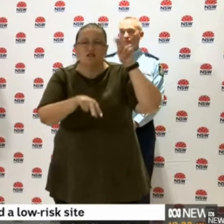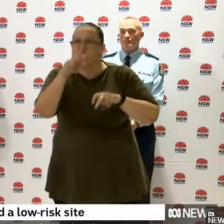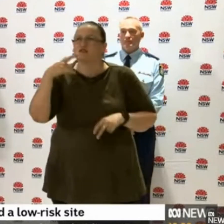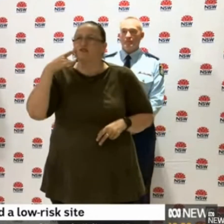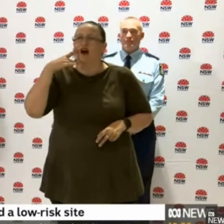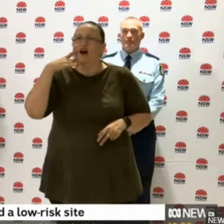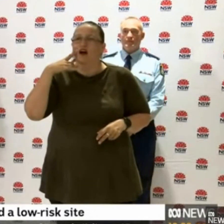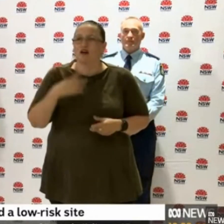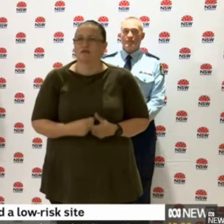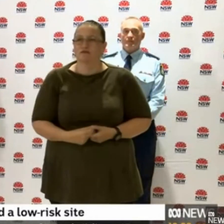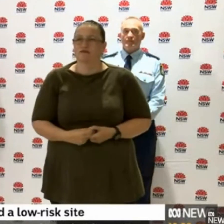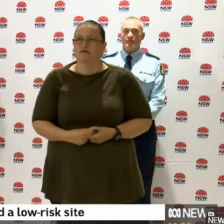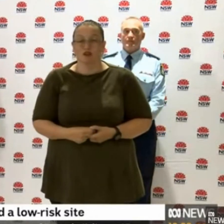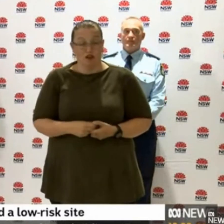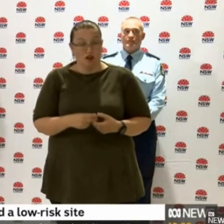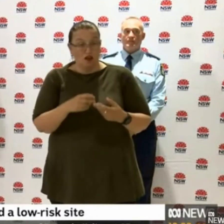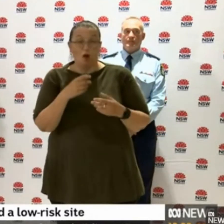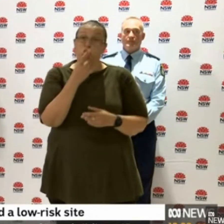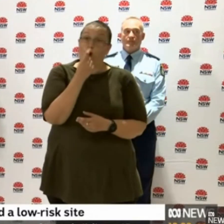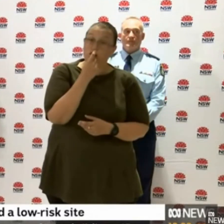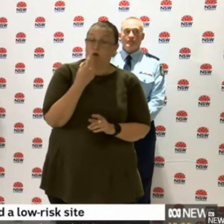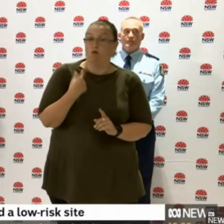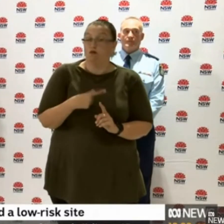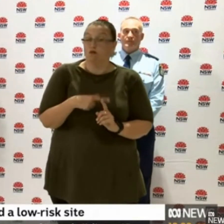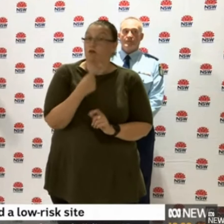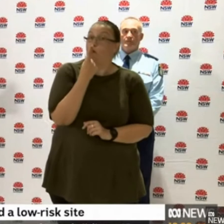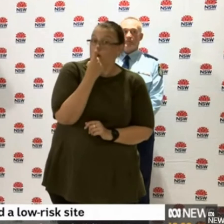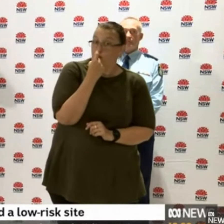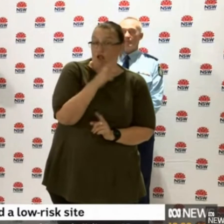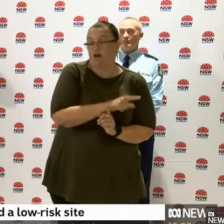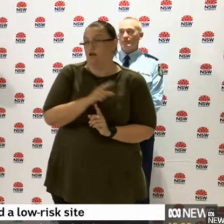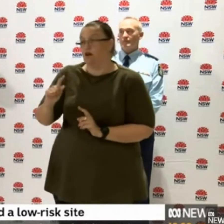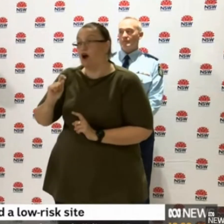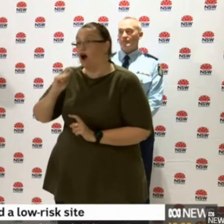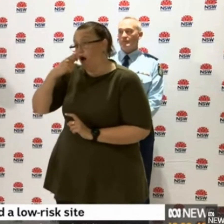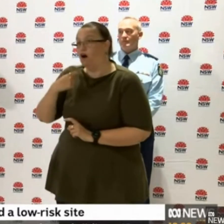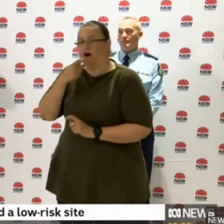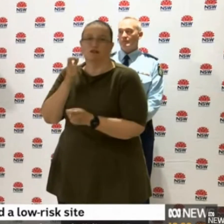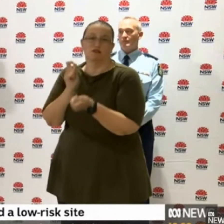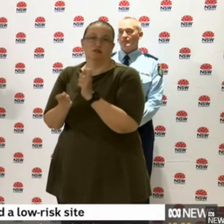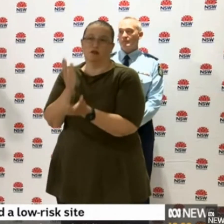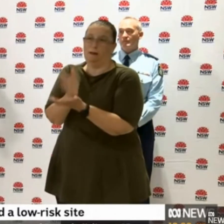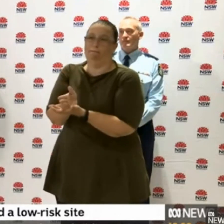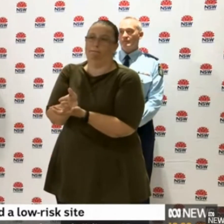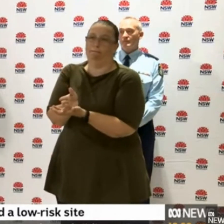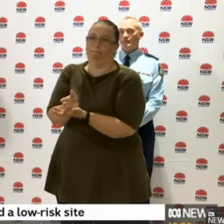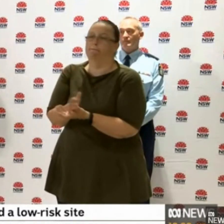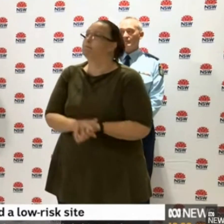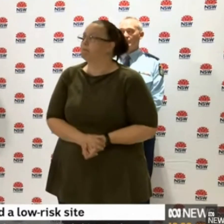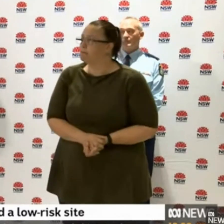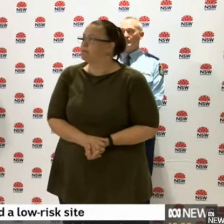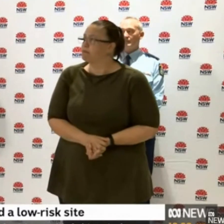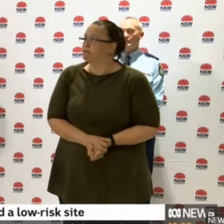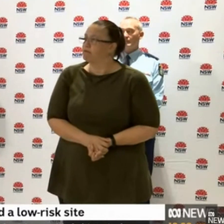tool, and then what we do is we confirm that. And as I explained, the reason for that is that we set the ability